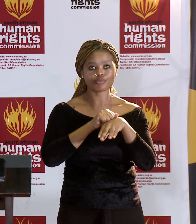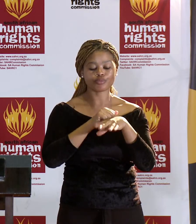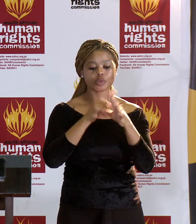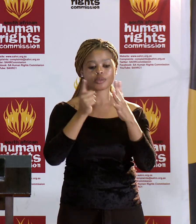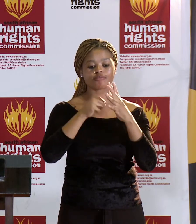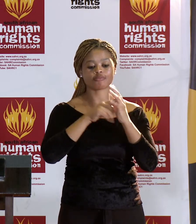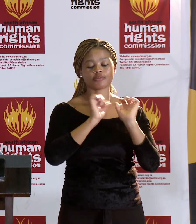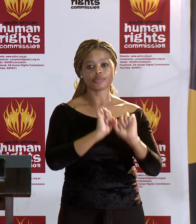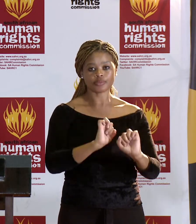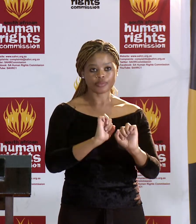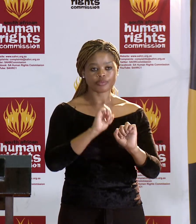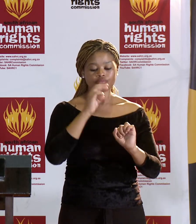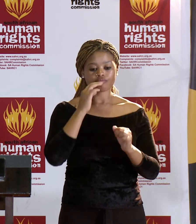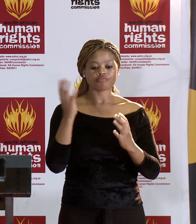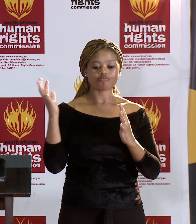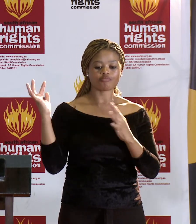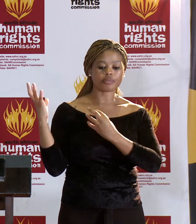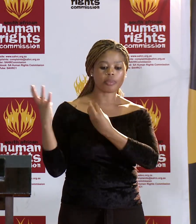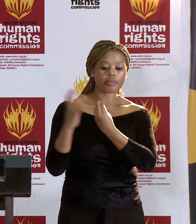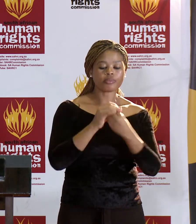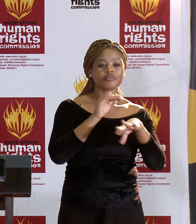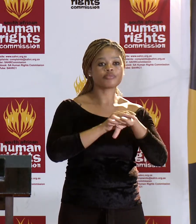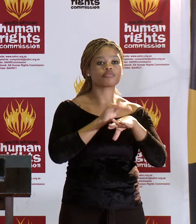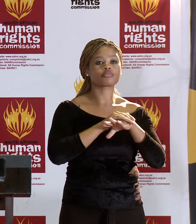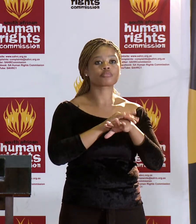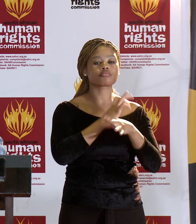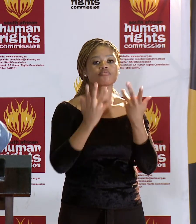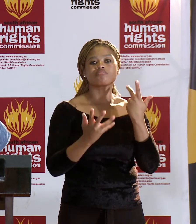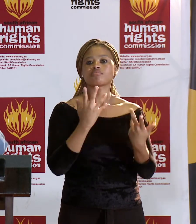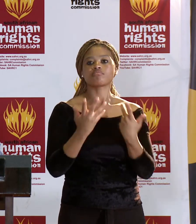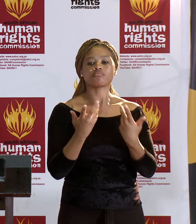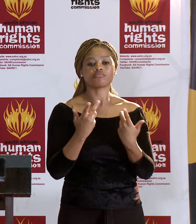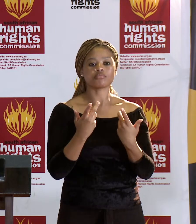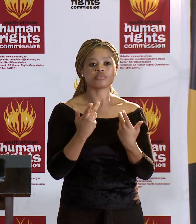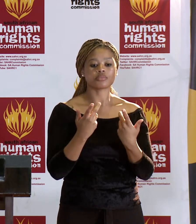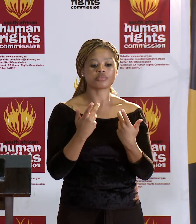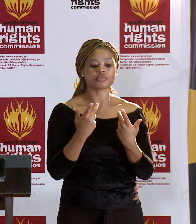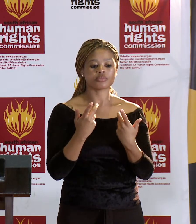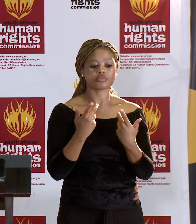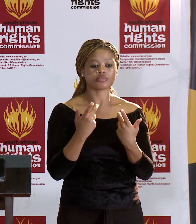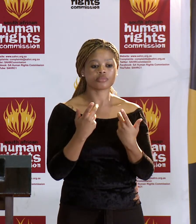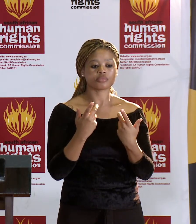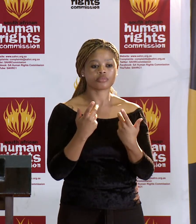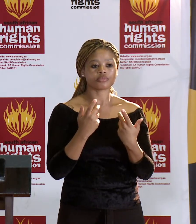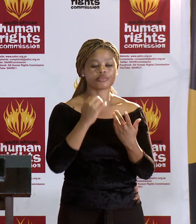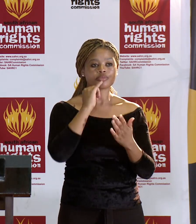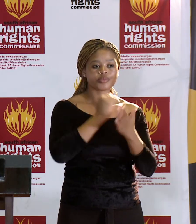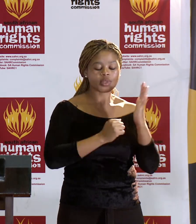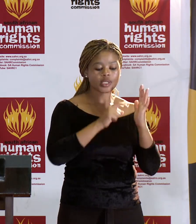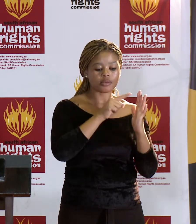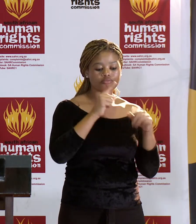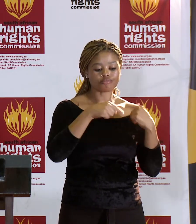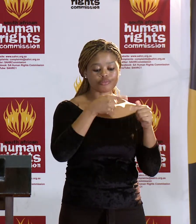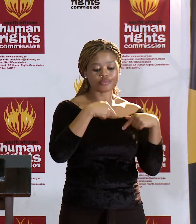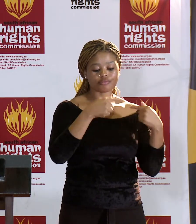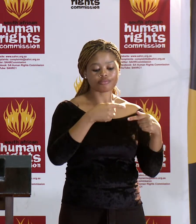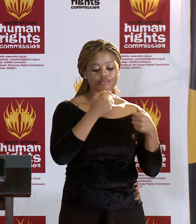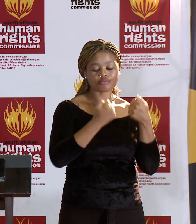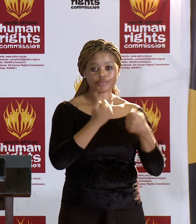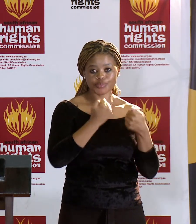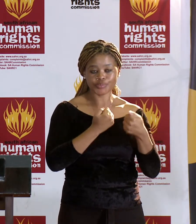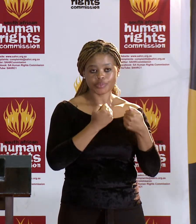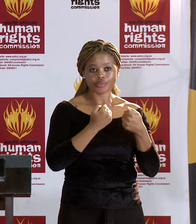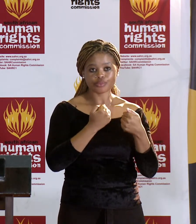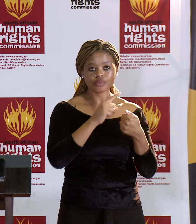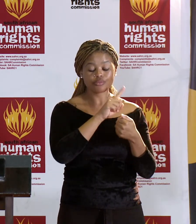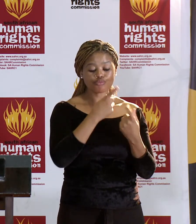window, bringing your friends to maybe cut his tires of his car,